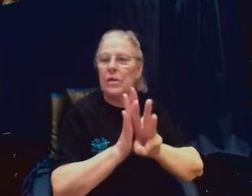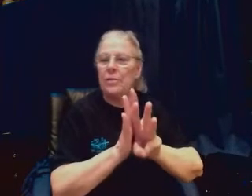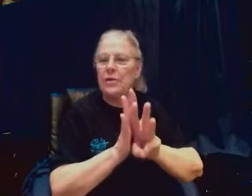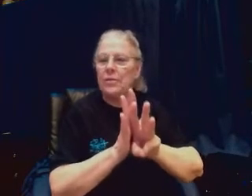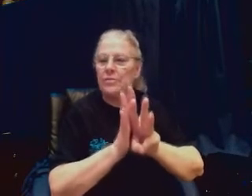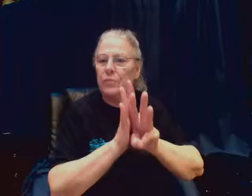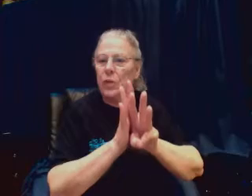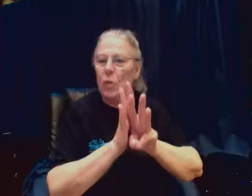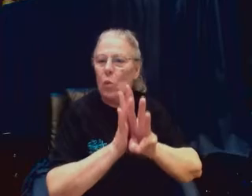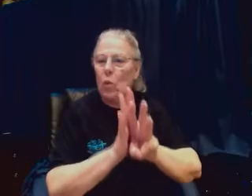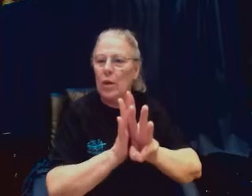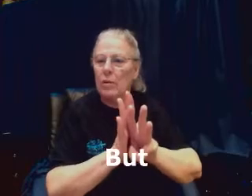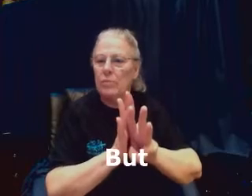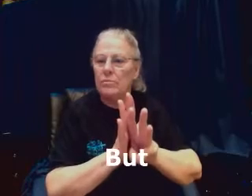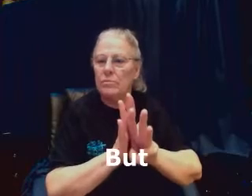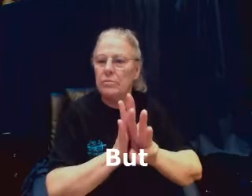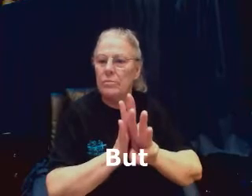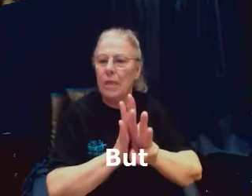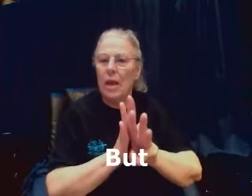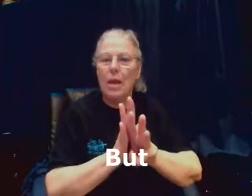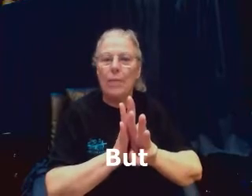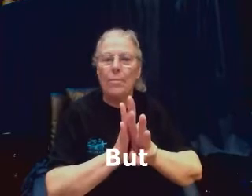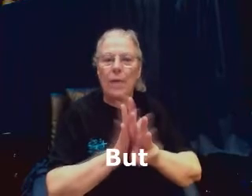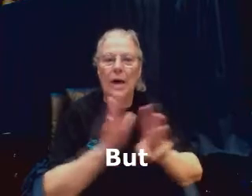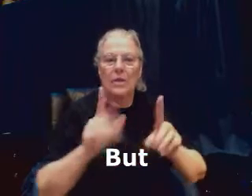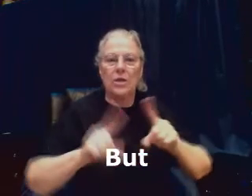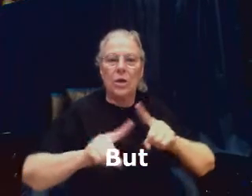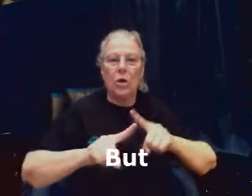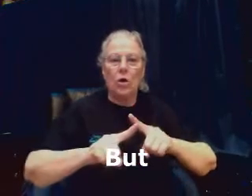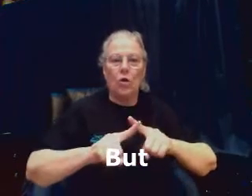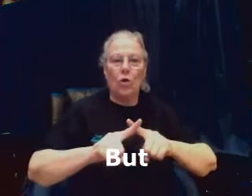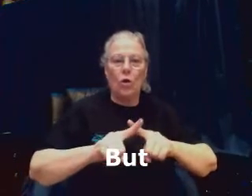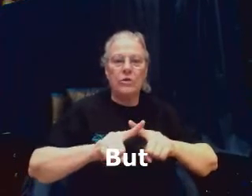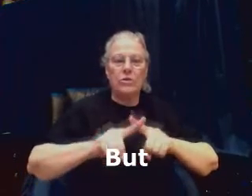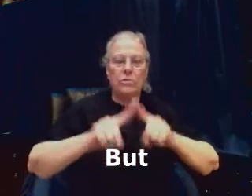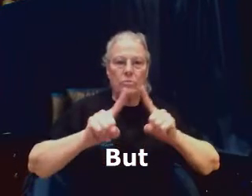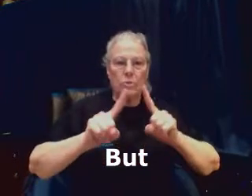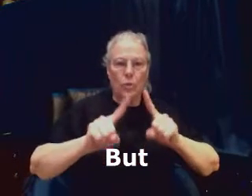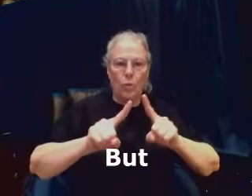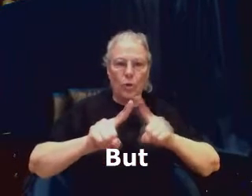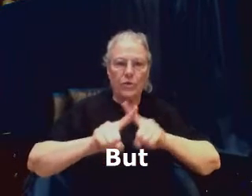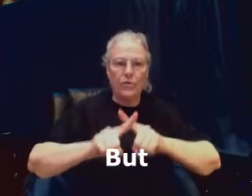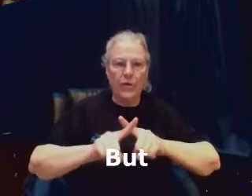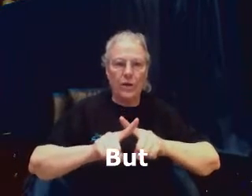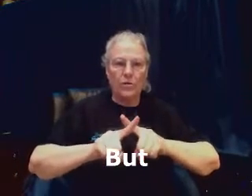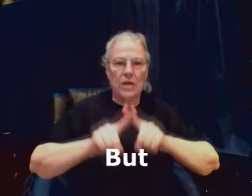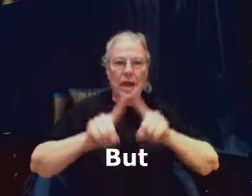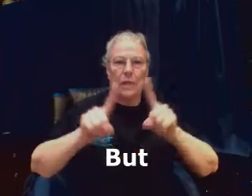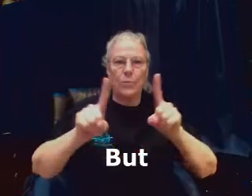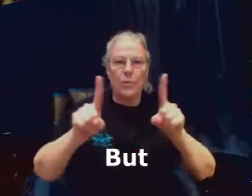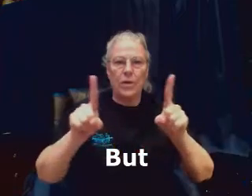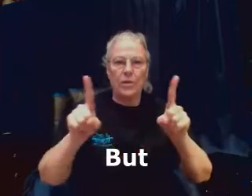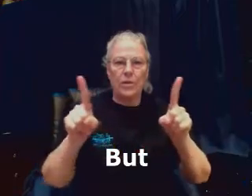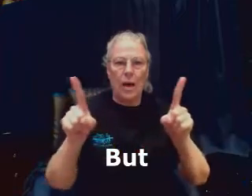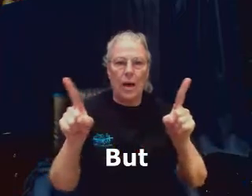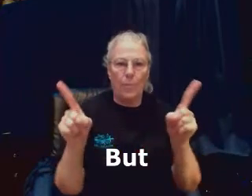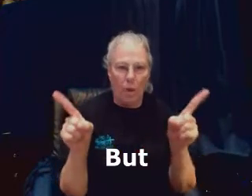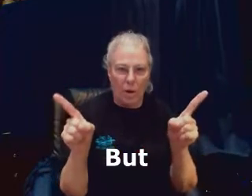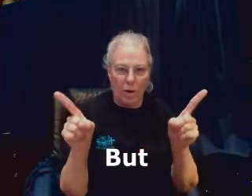W. Will. But cross your pointer fingers and bring them apart.